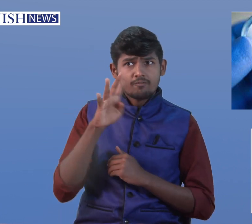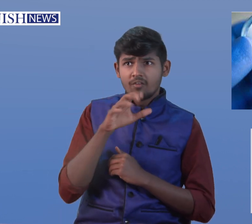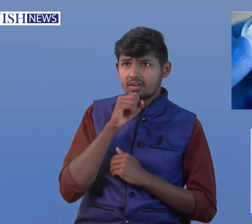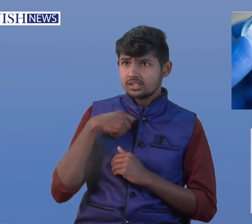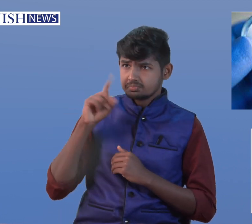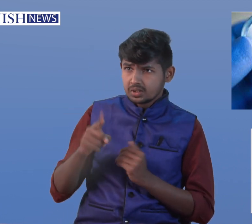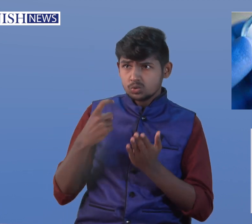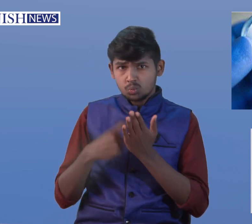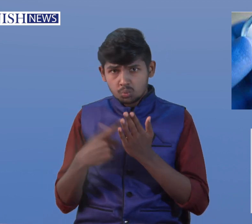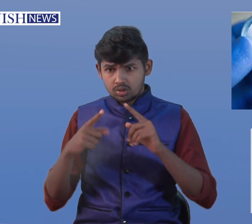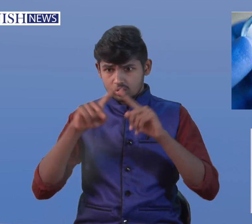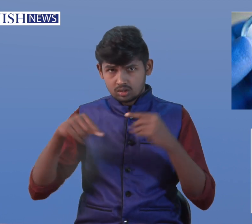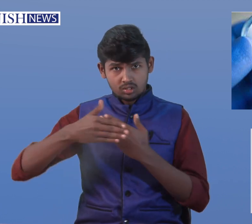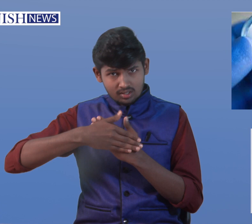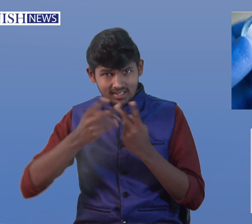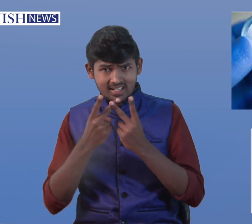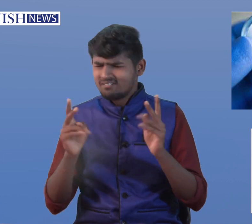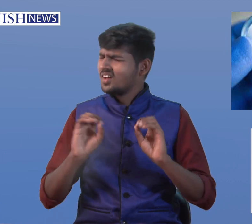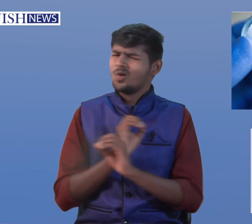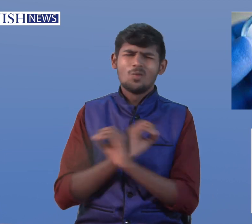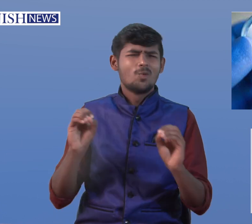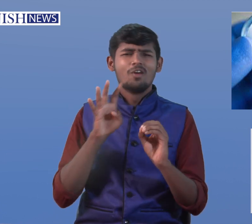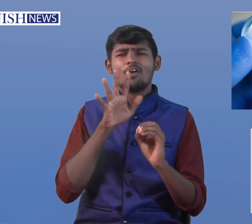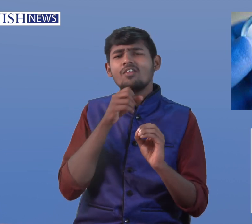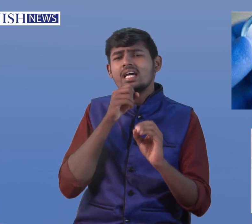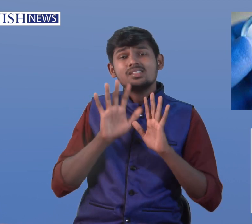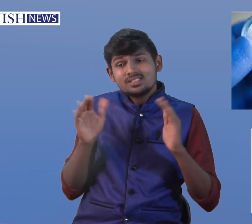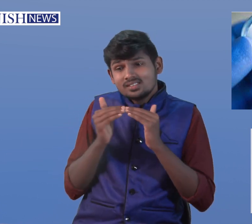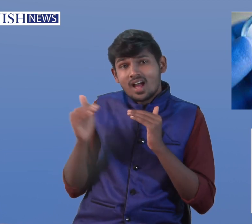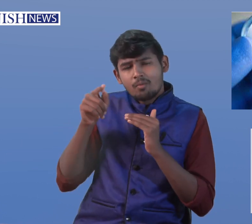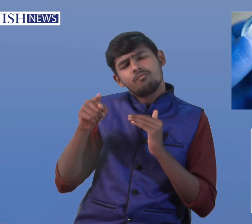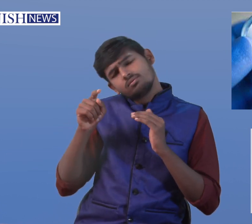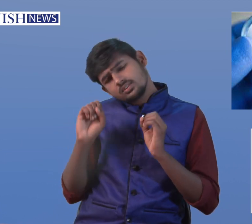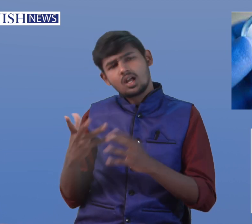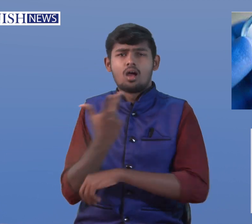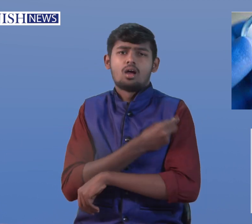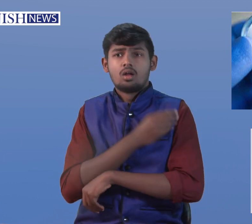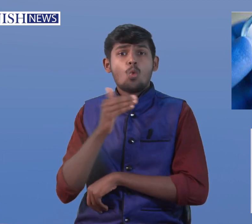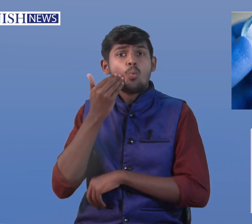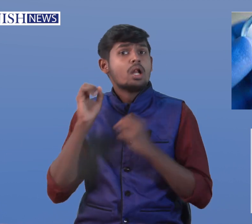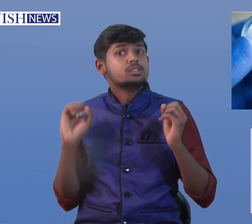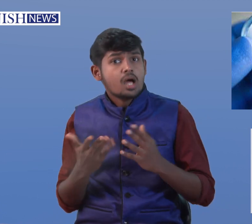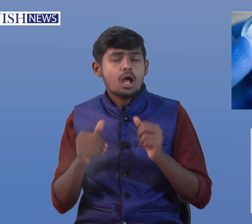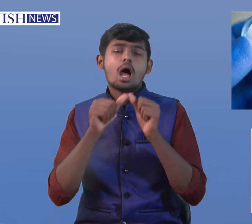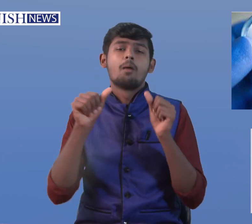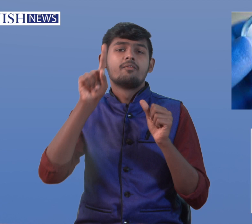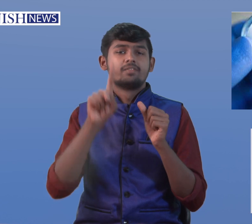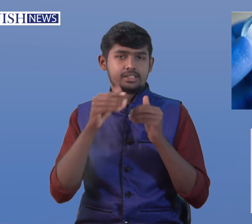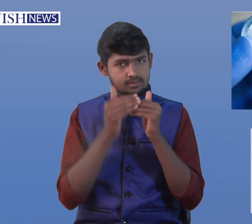of age without any requirements can get the shot from April 1. Following the announcement, over